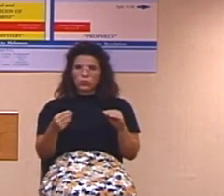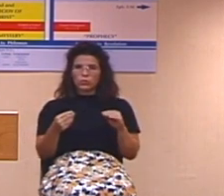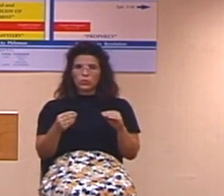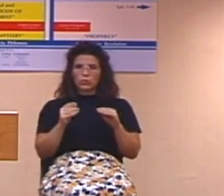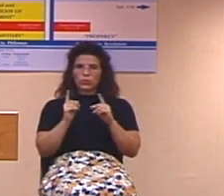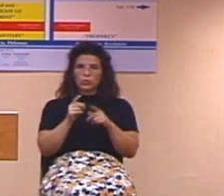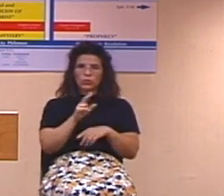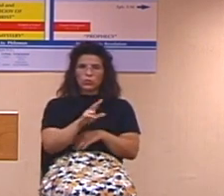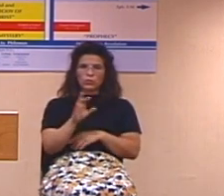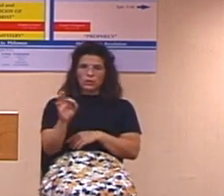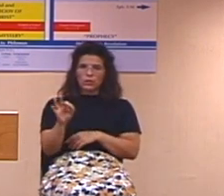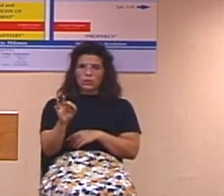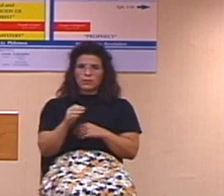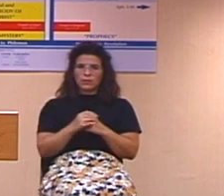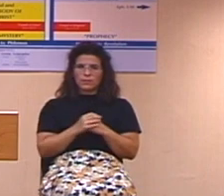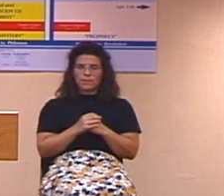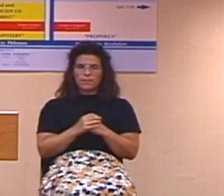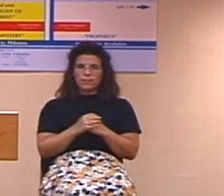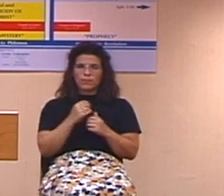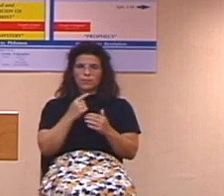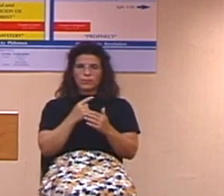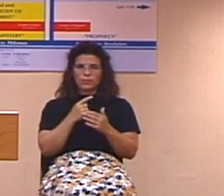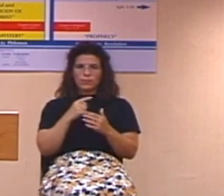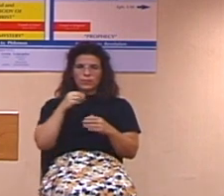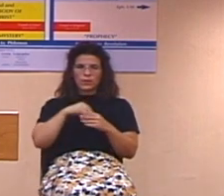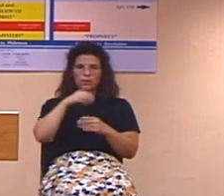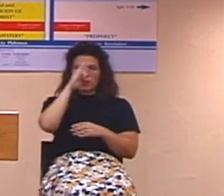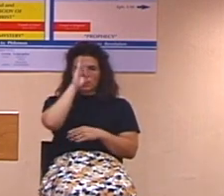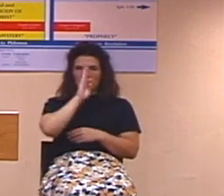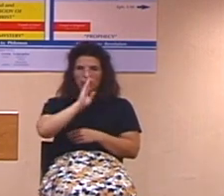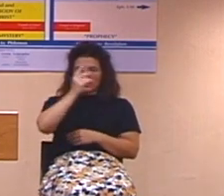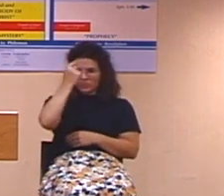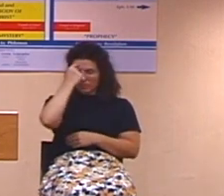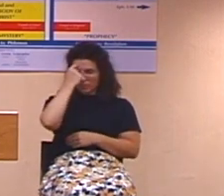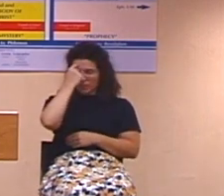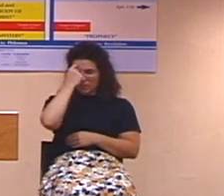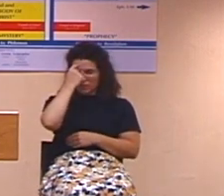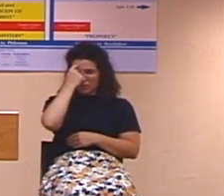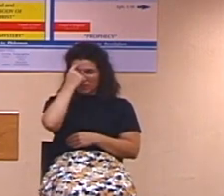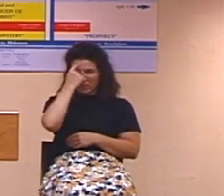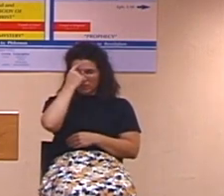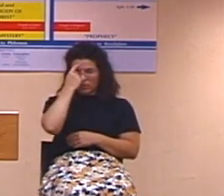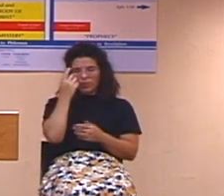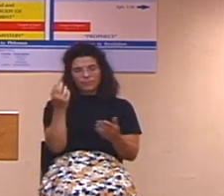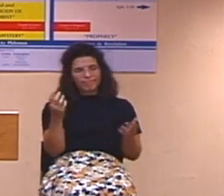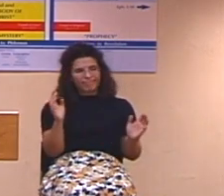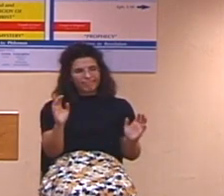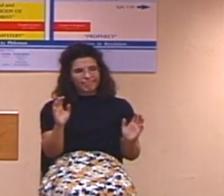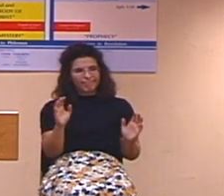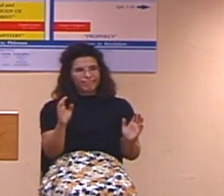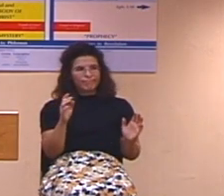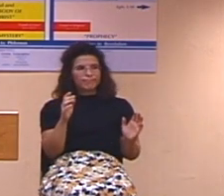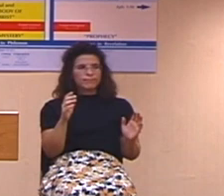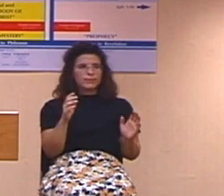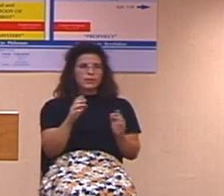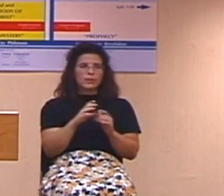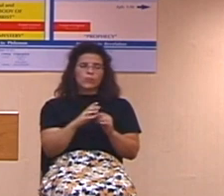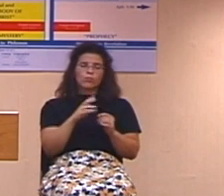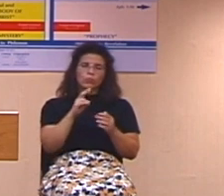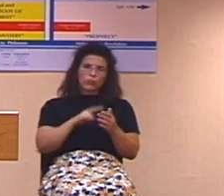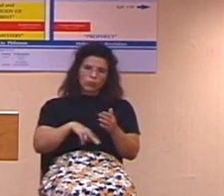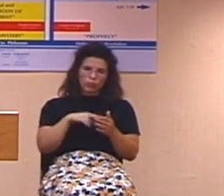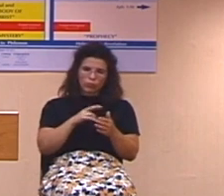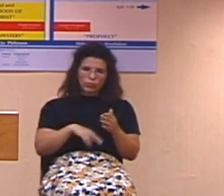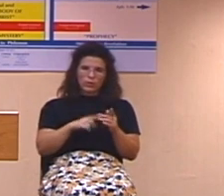Look at 3:9. What is God, in God's mind, now let's just see we're reading